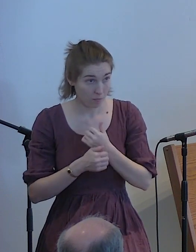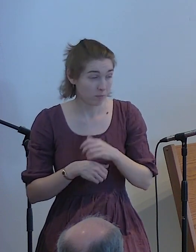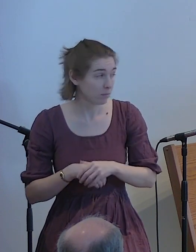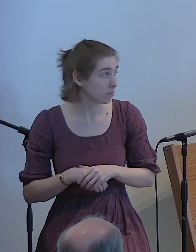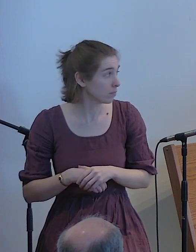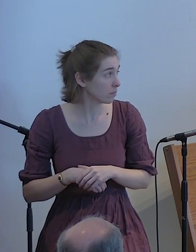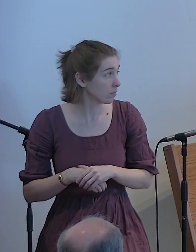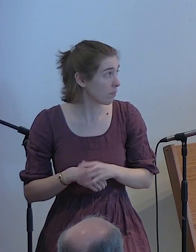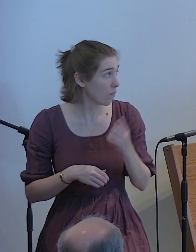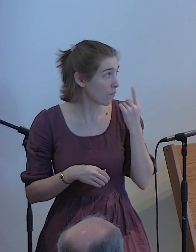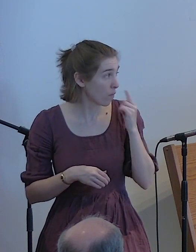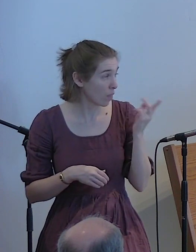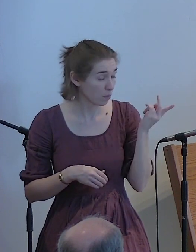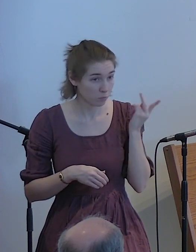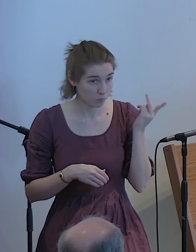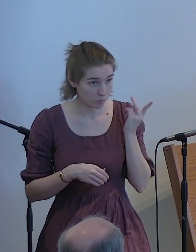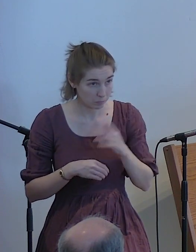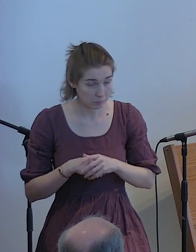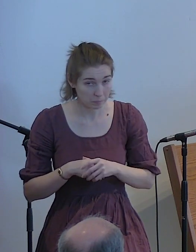for them.